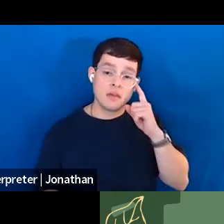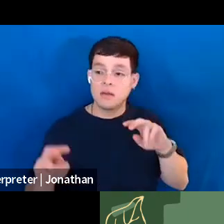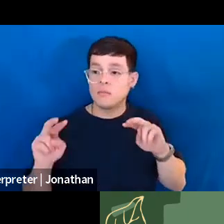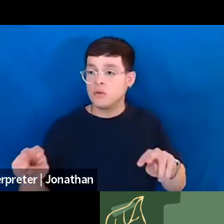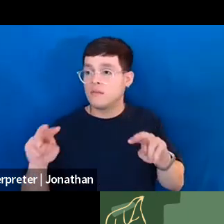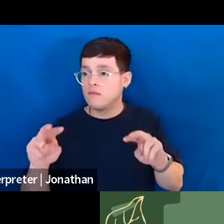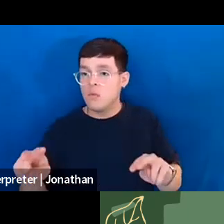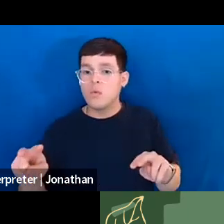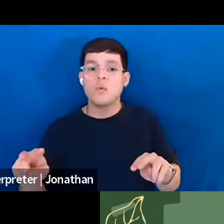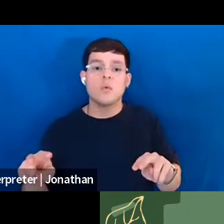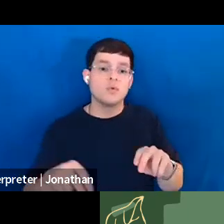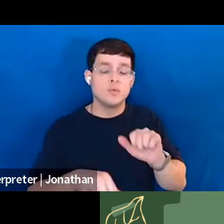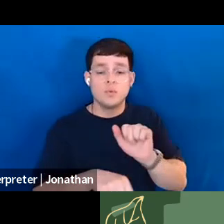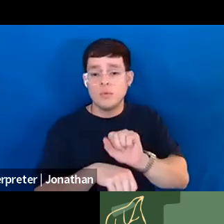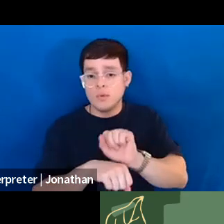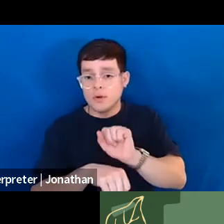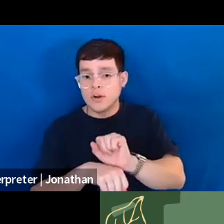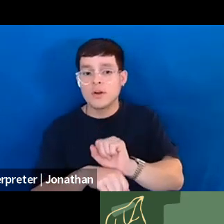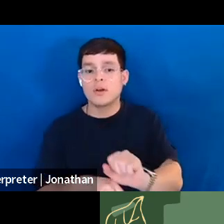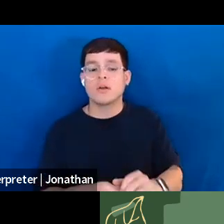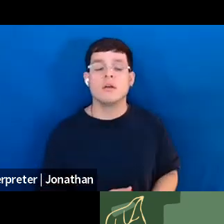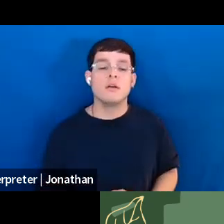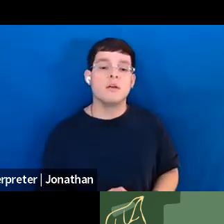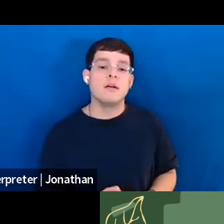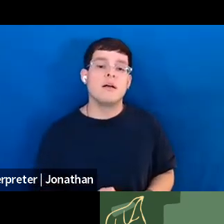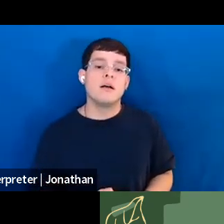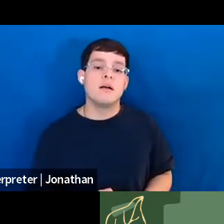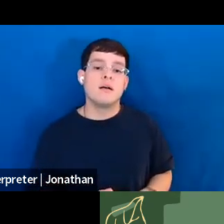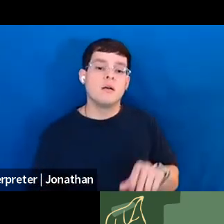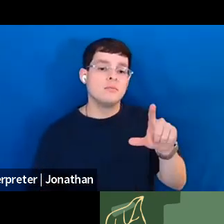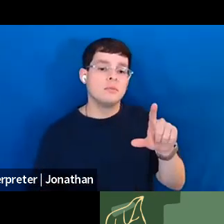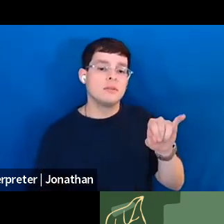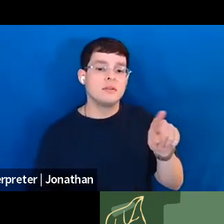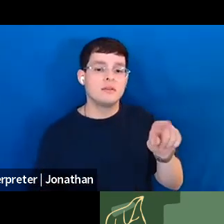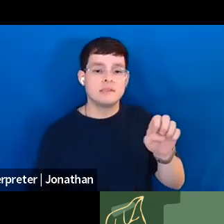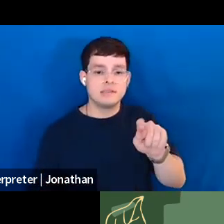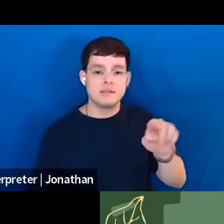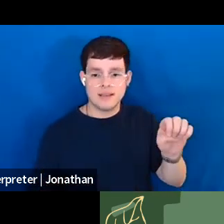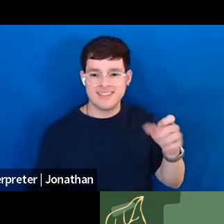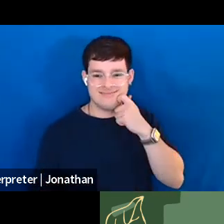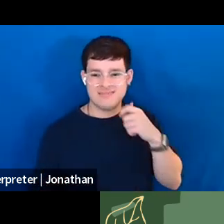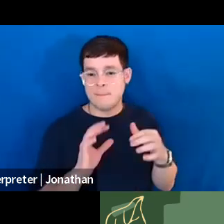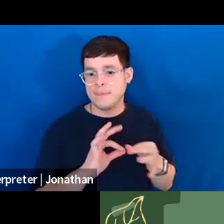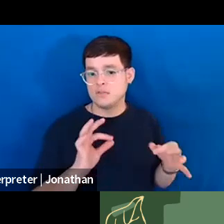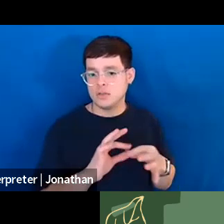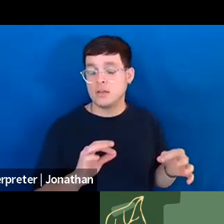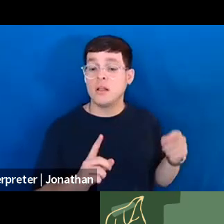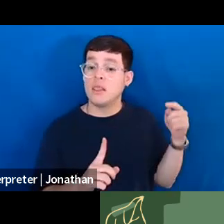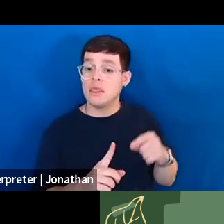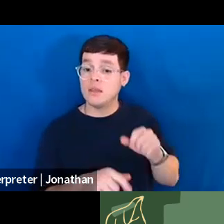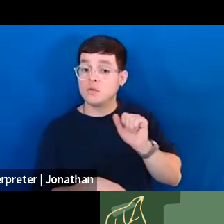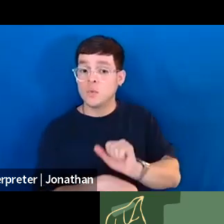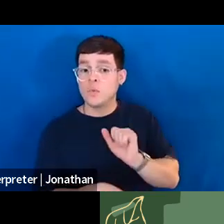to the work. And Lisette said it earlier, that this work